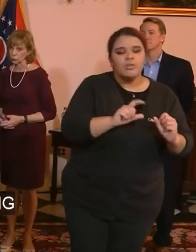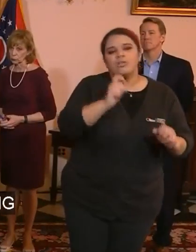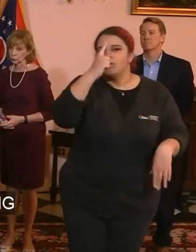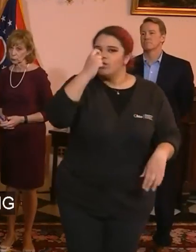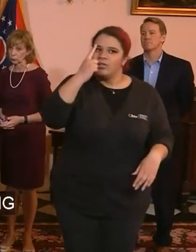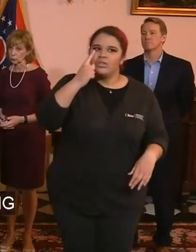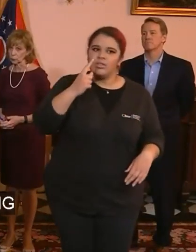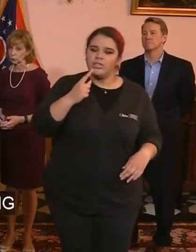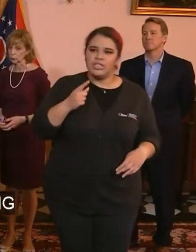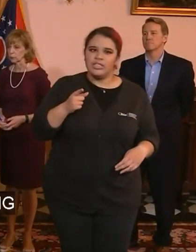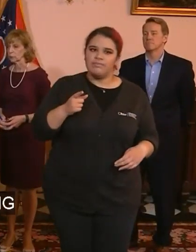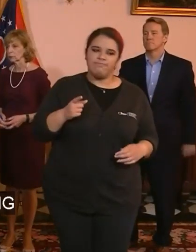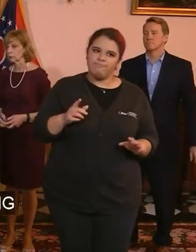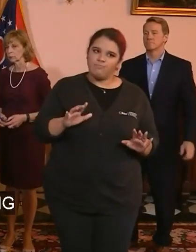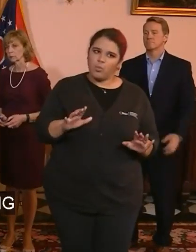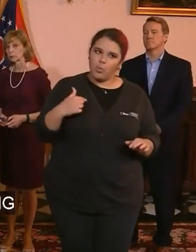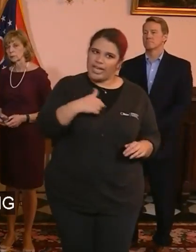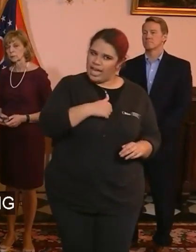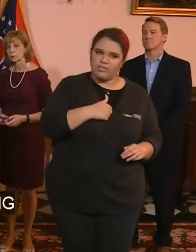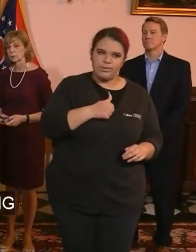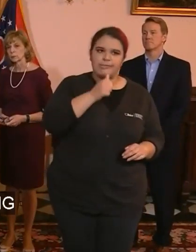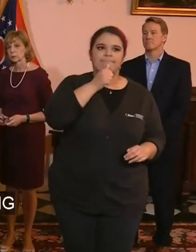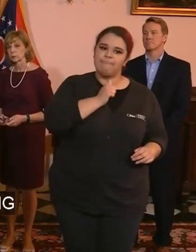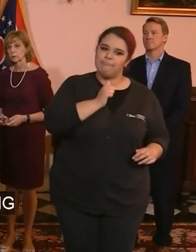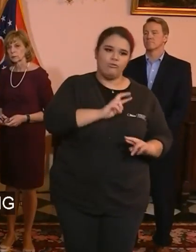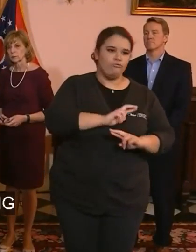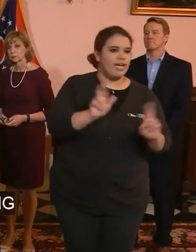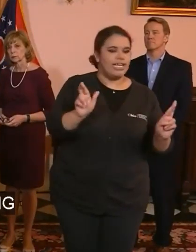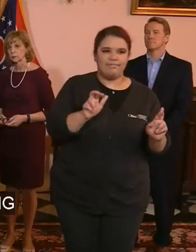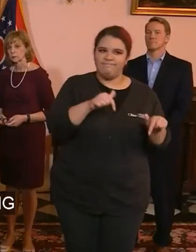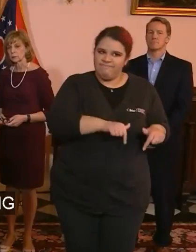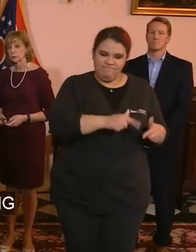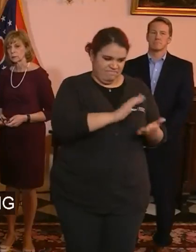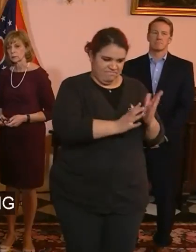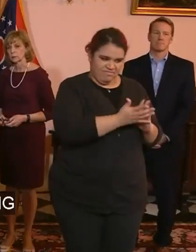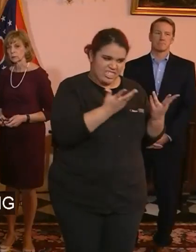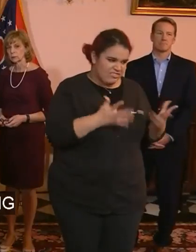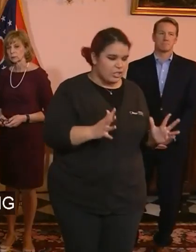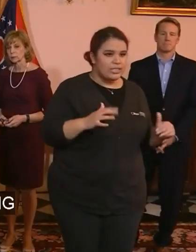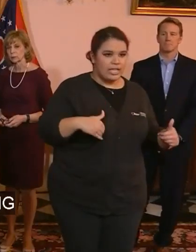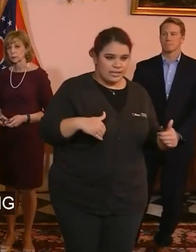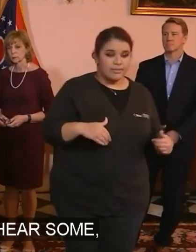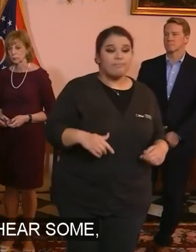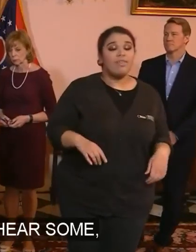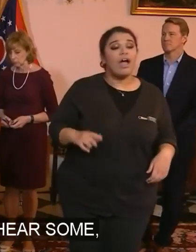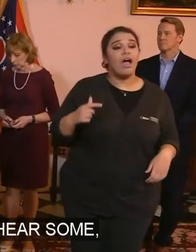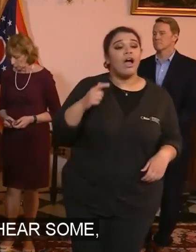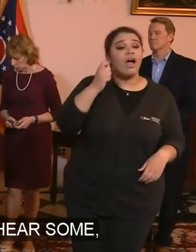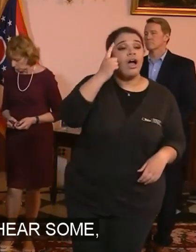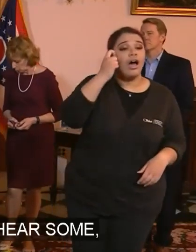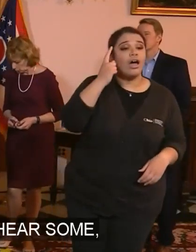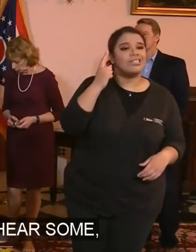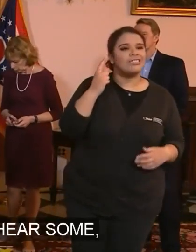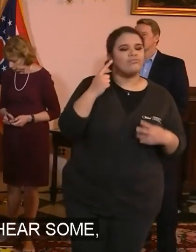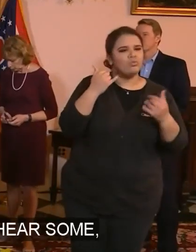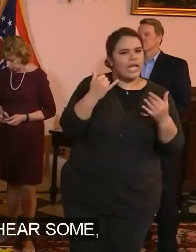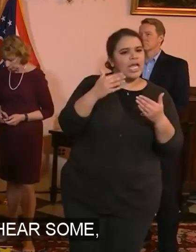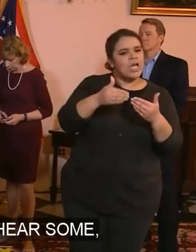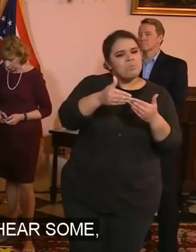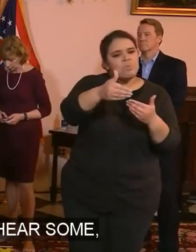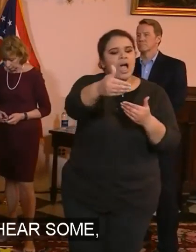And you'll hear I'll talk more about surges and other things in days to come. And you have to, these